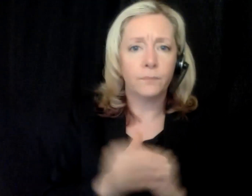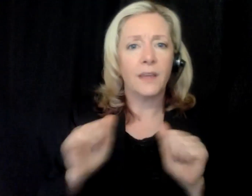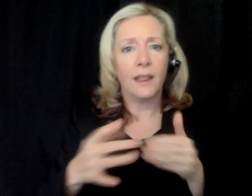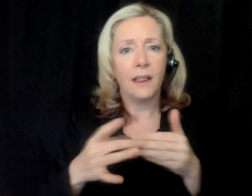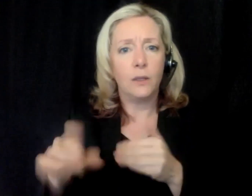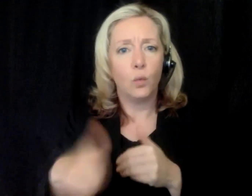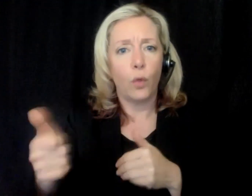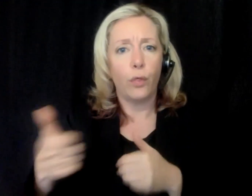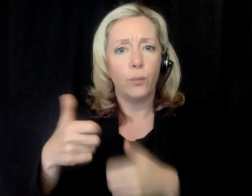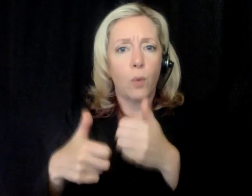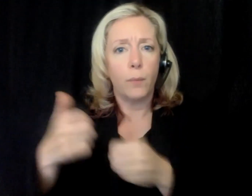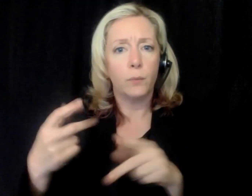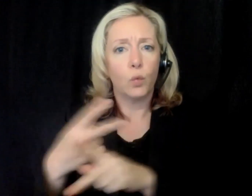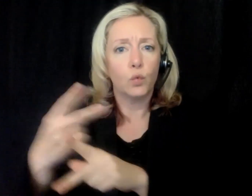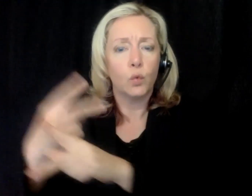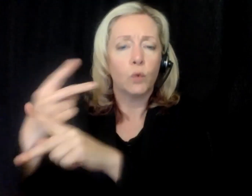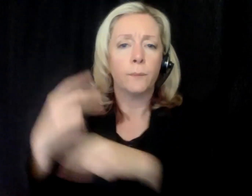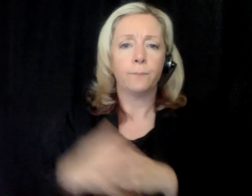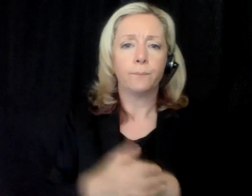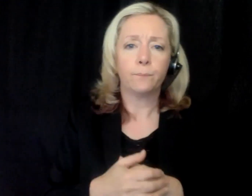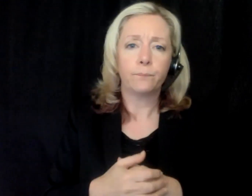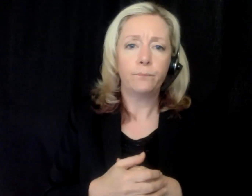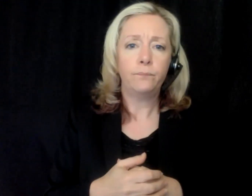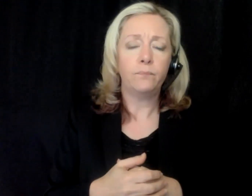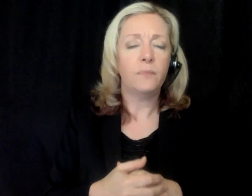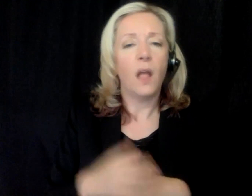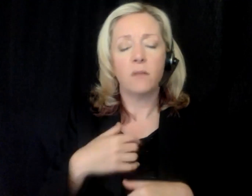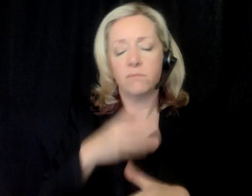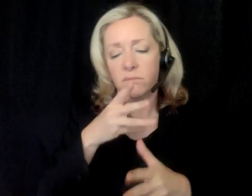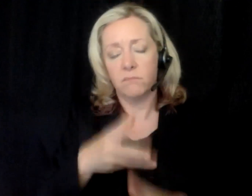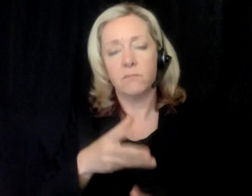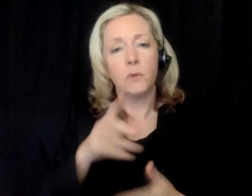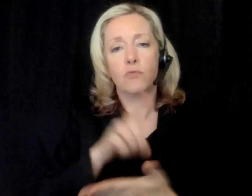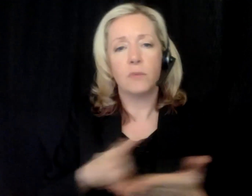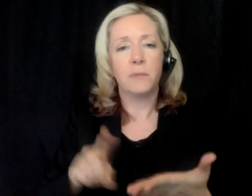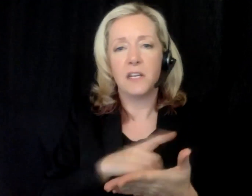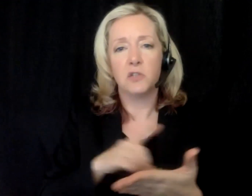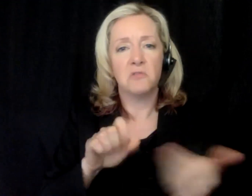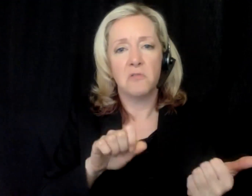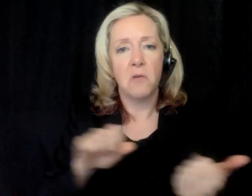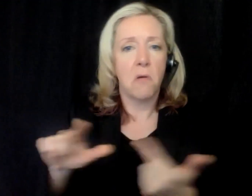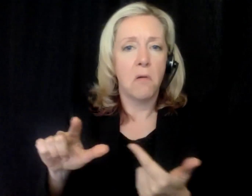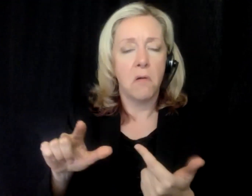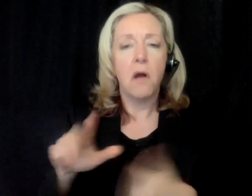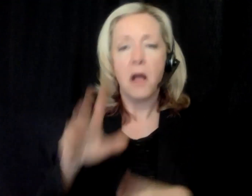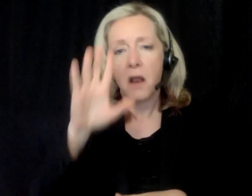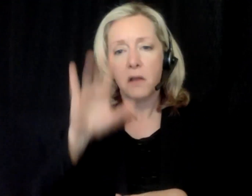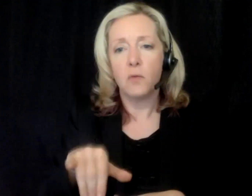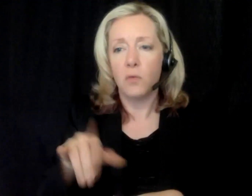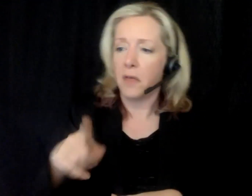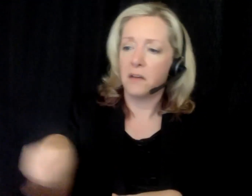things. So I abhor discrimination, and I know the discrimination